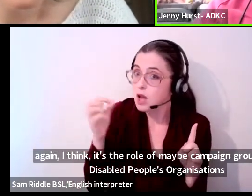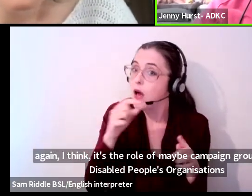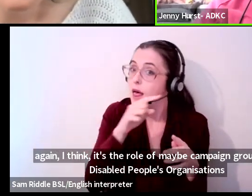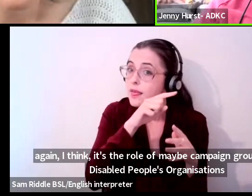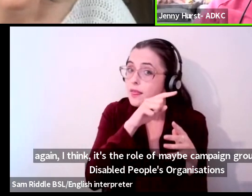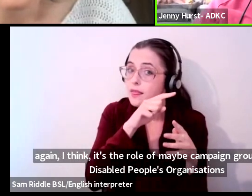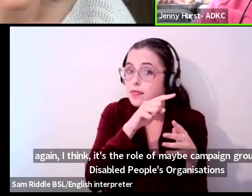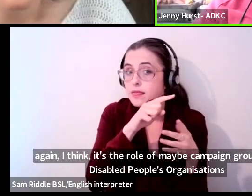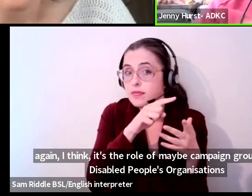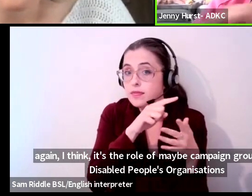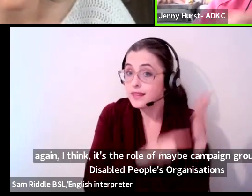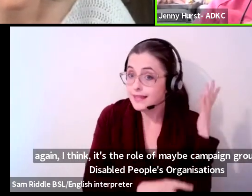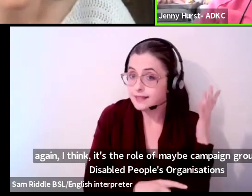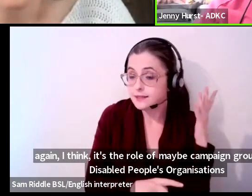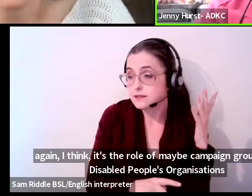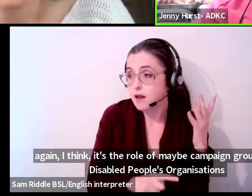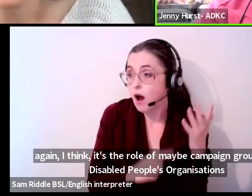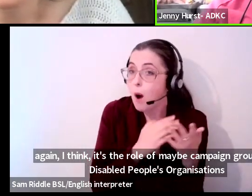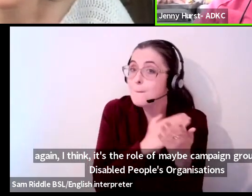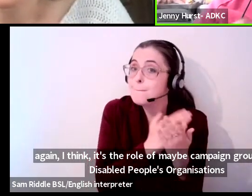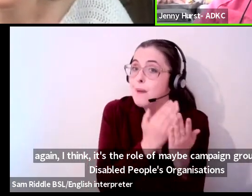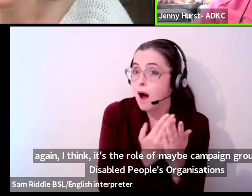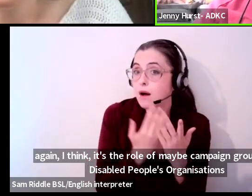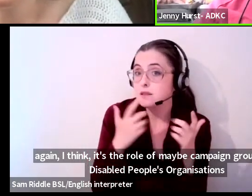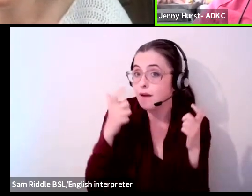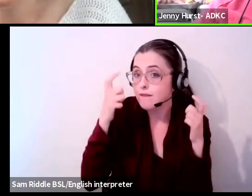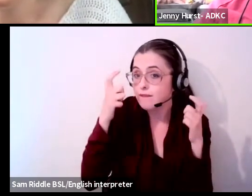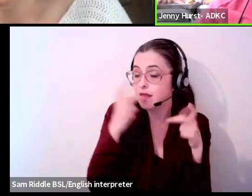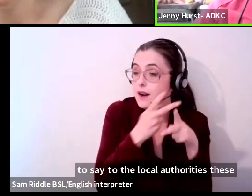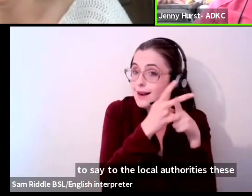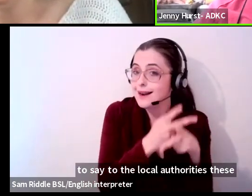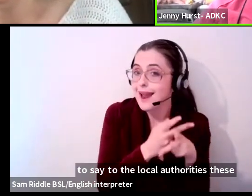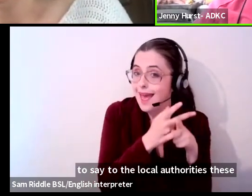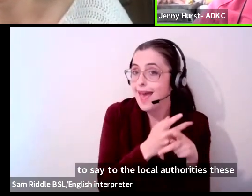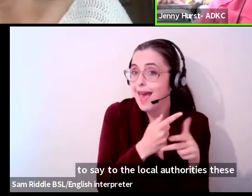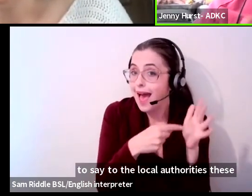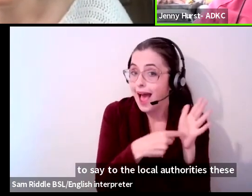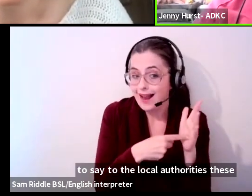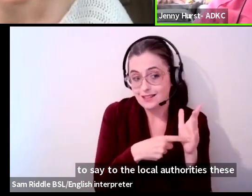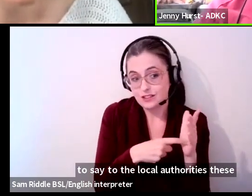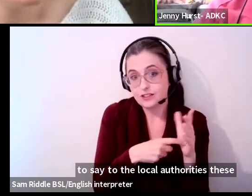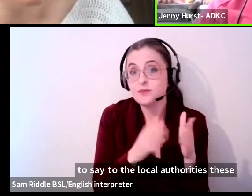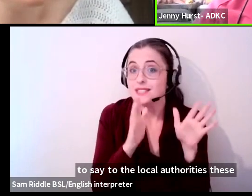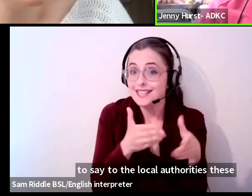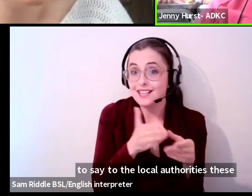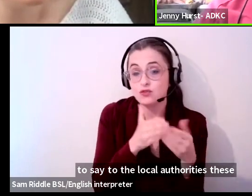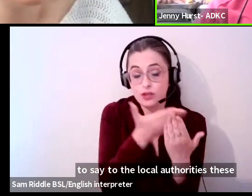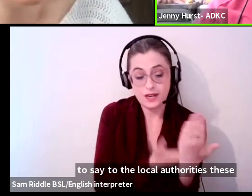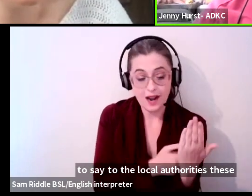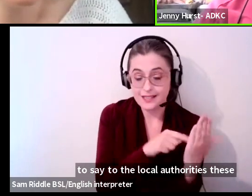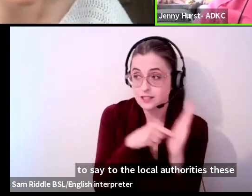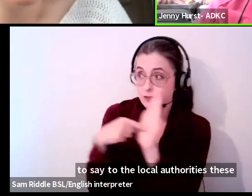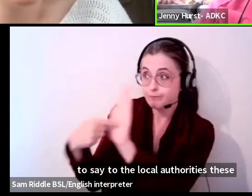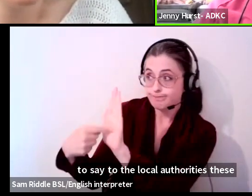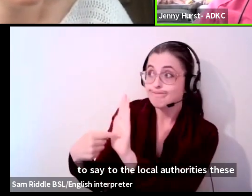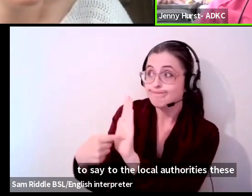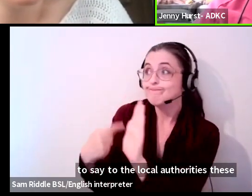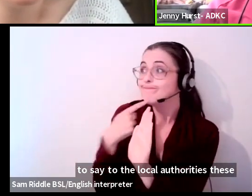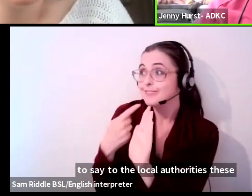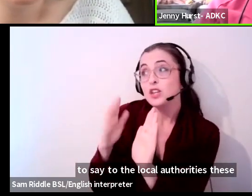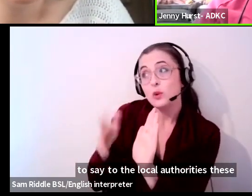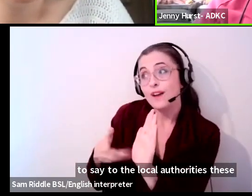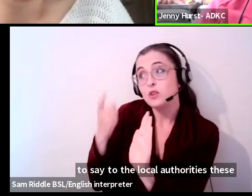are parts of the Care Act statutory guidance that say you need to think about